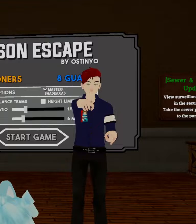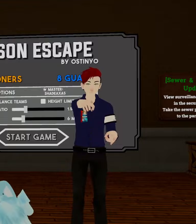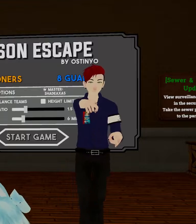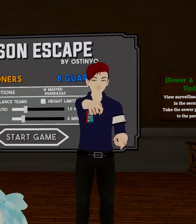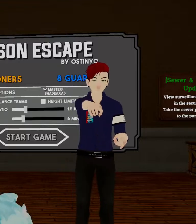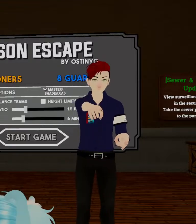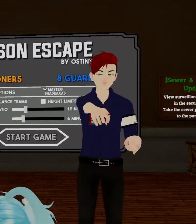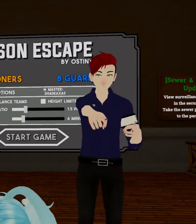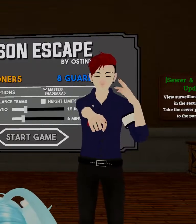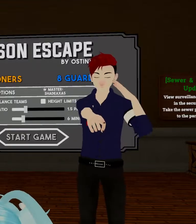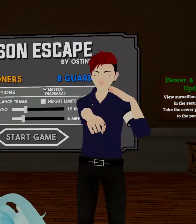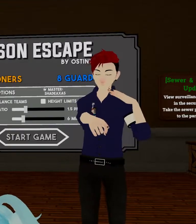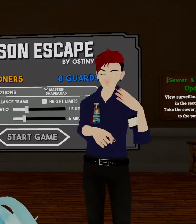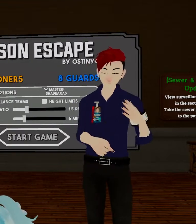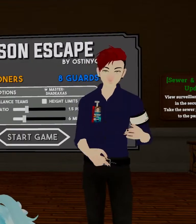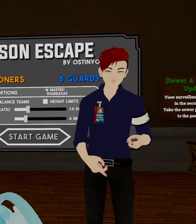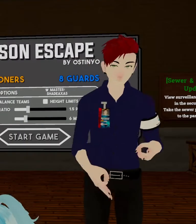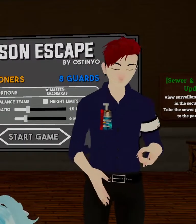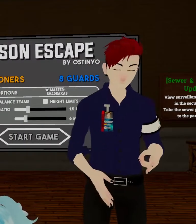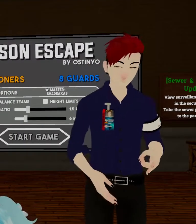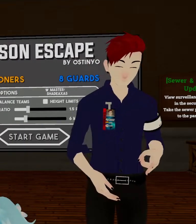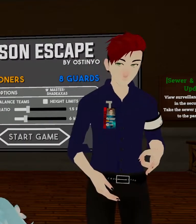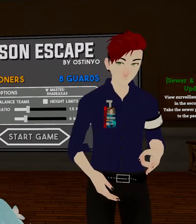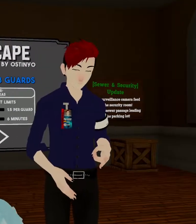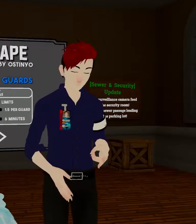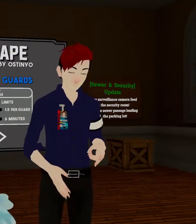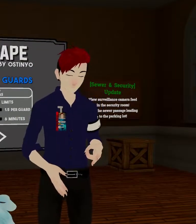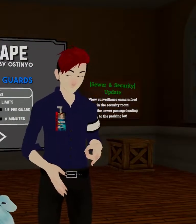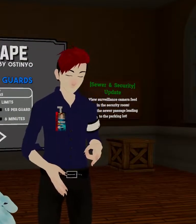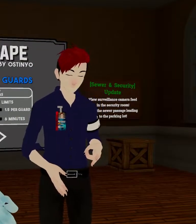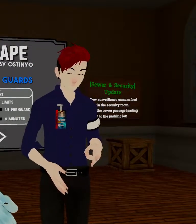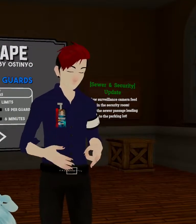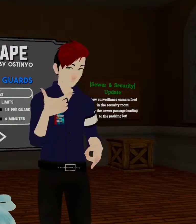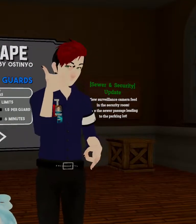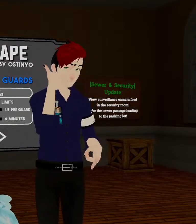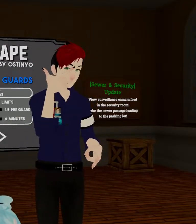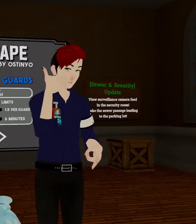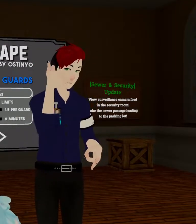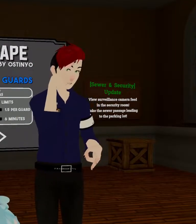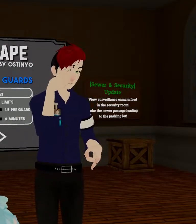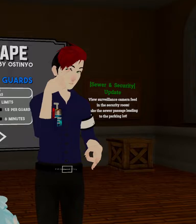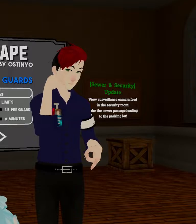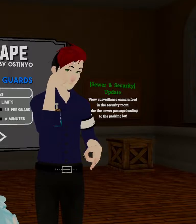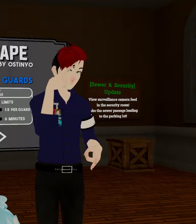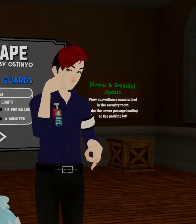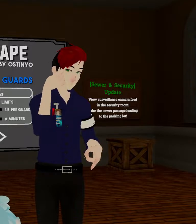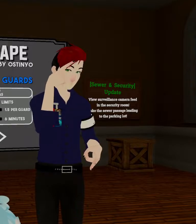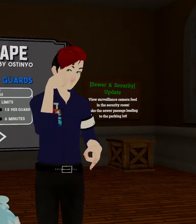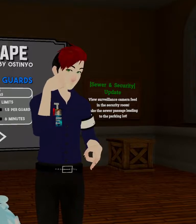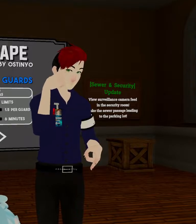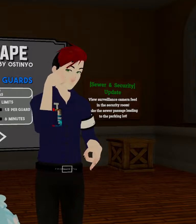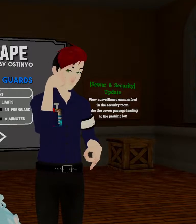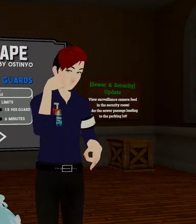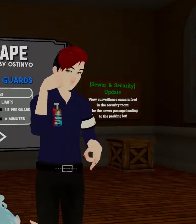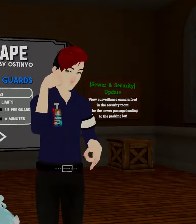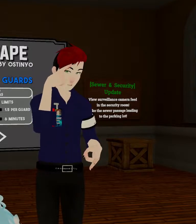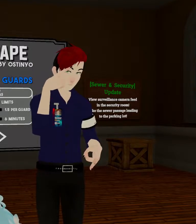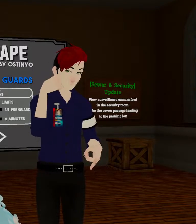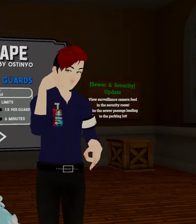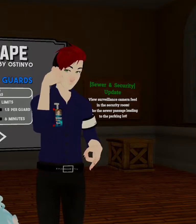Tarkus? For the sign suspicious, it's a finger on the temple. On the eyebrow. That goes on the eyebrow. That goes